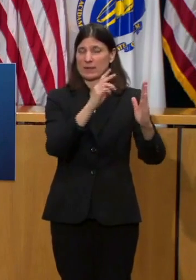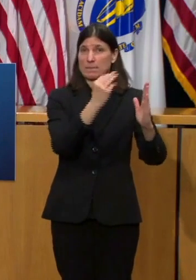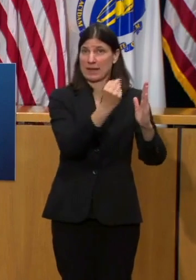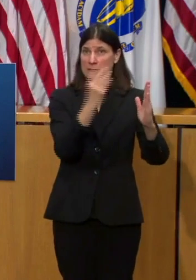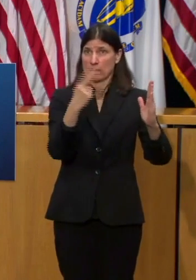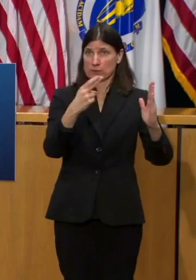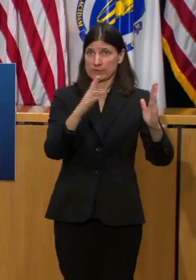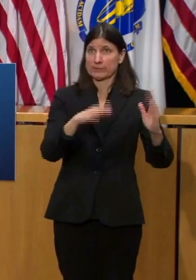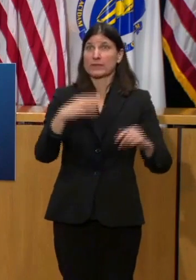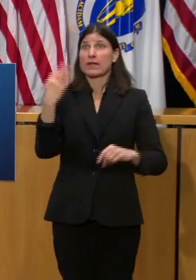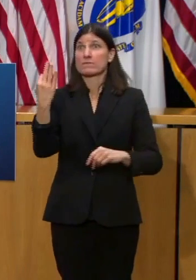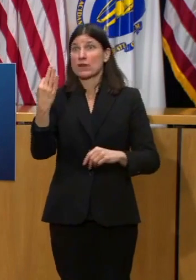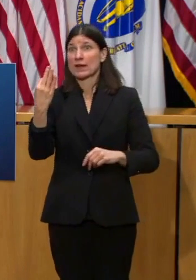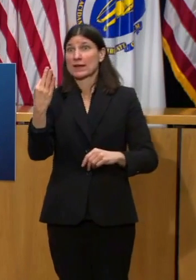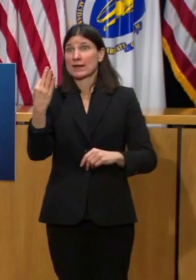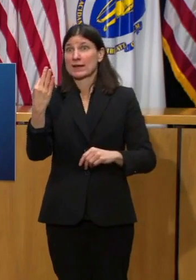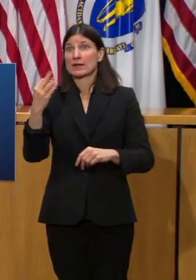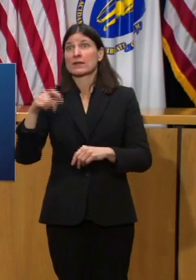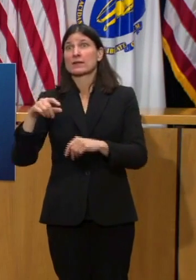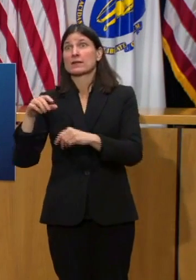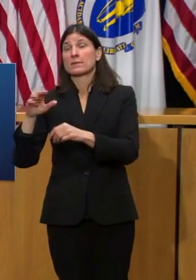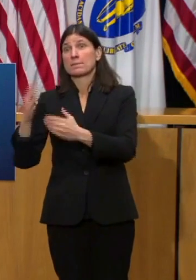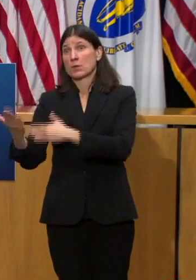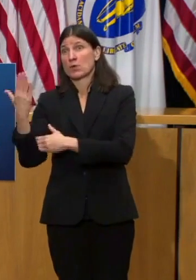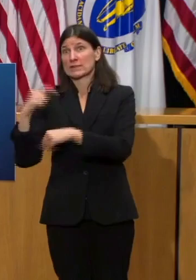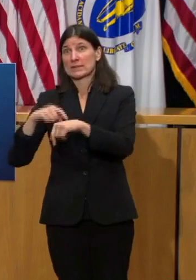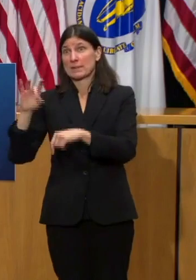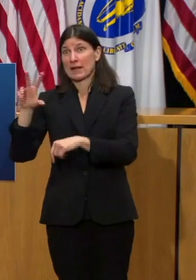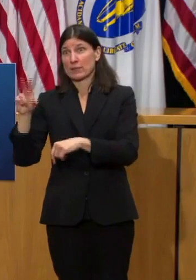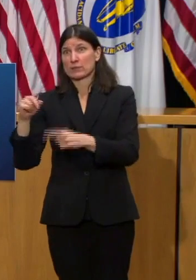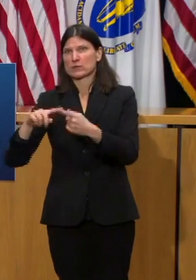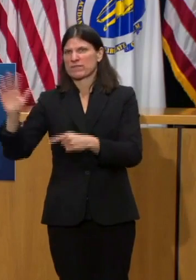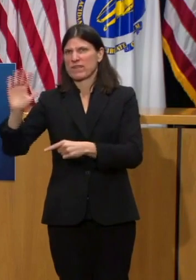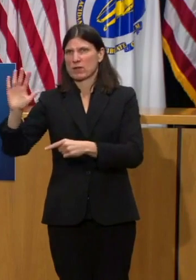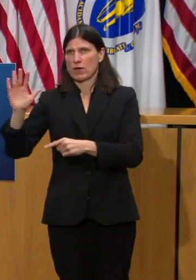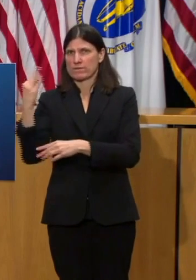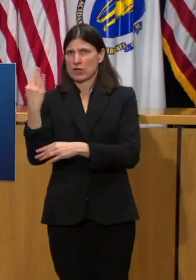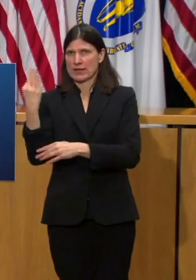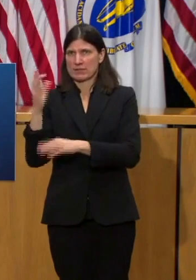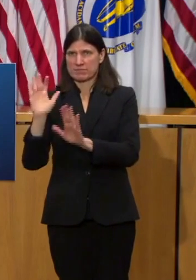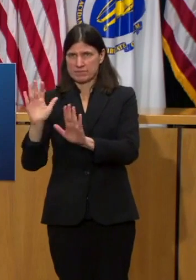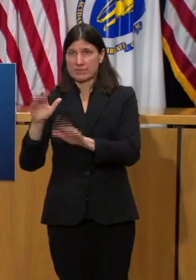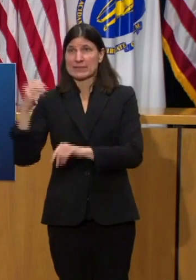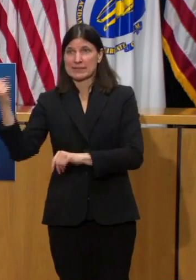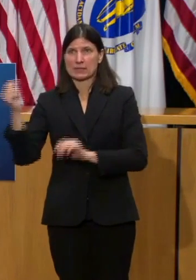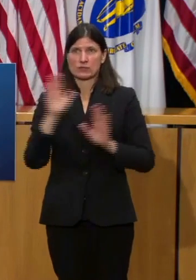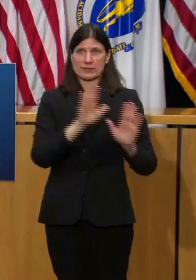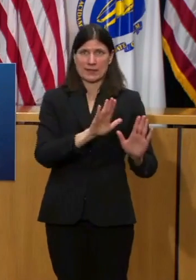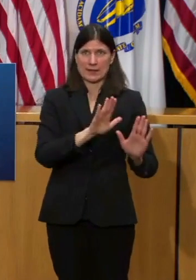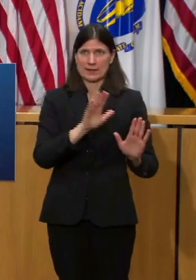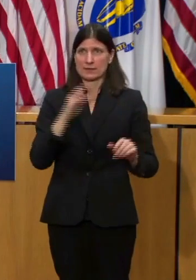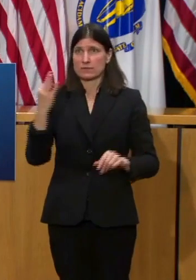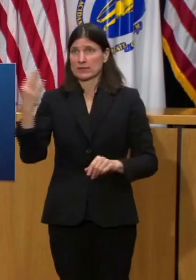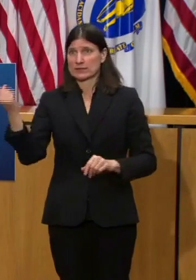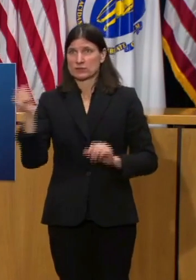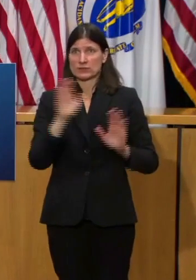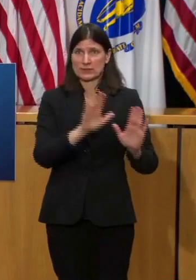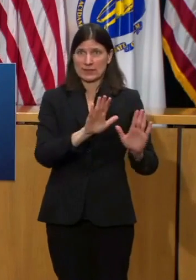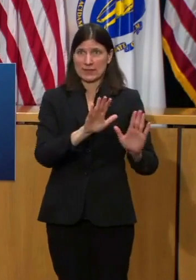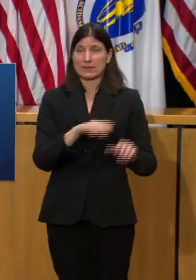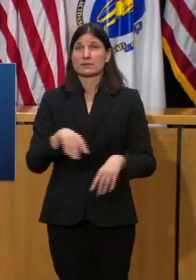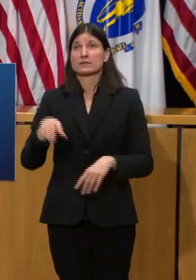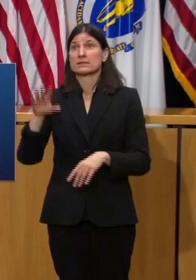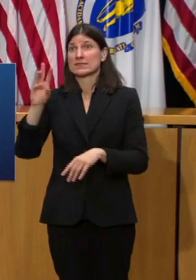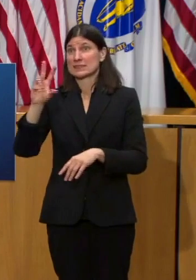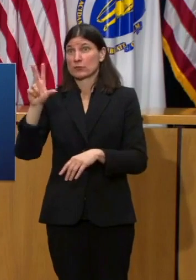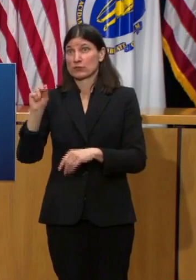the wait time and the length of time people are on the calls, and we will flex staffing as appropriate because we don't want people to